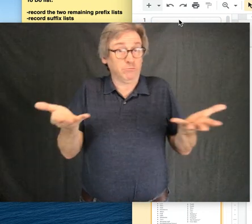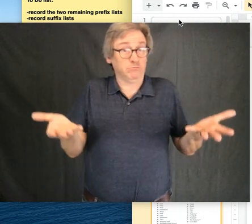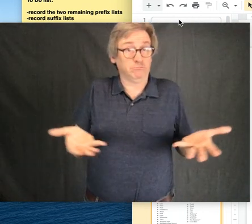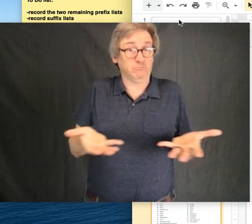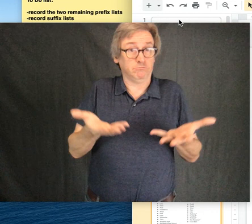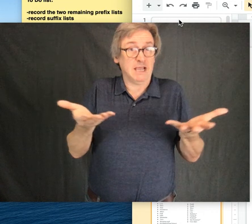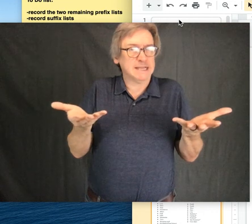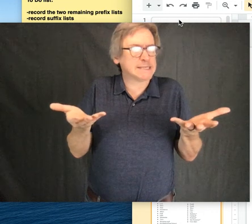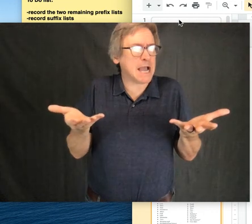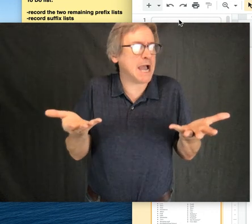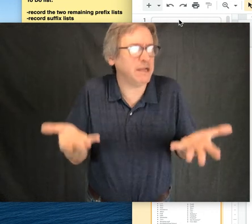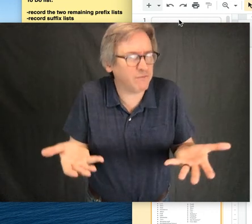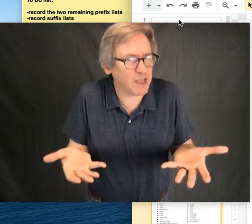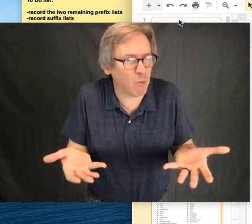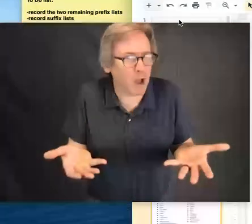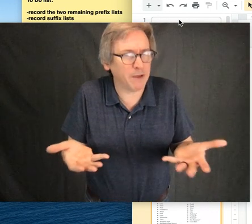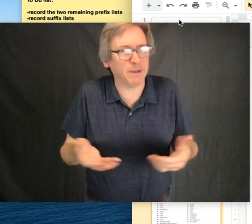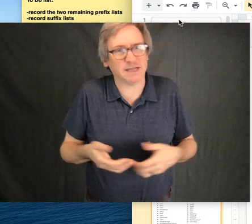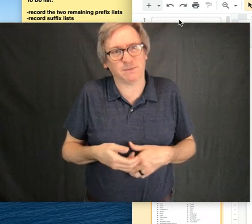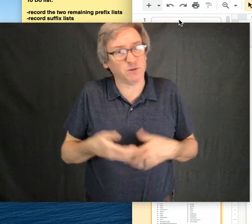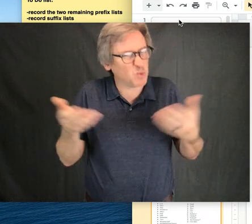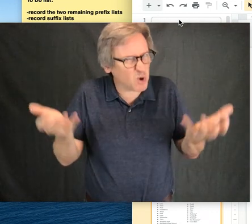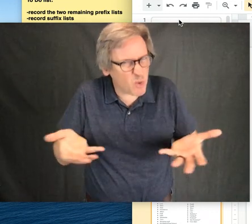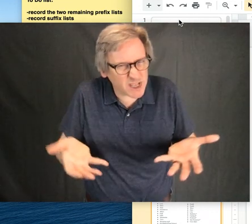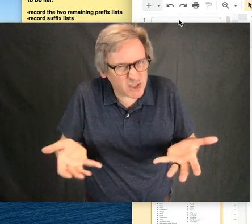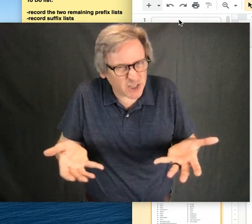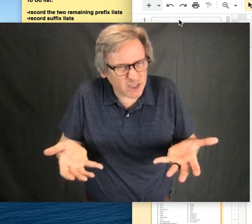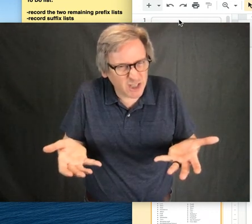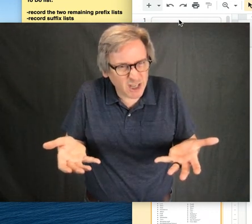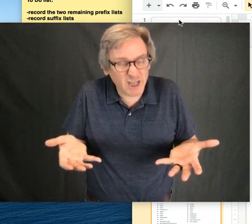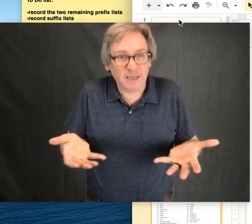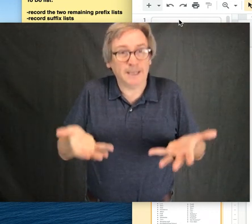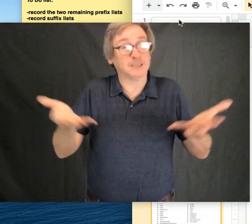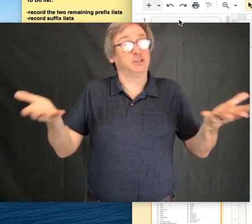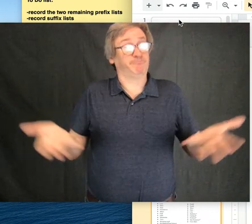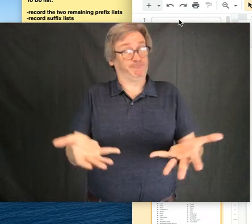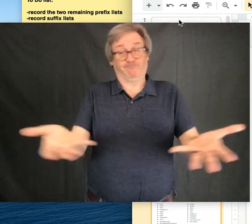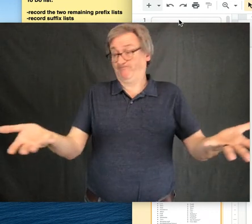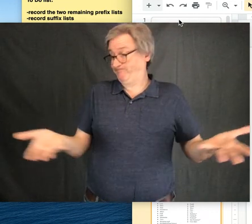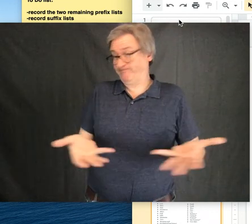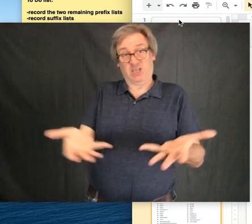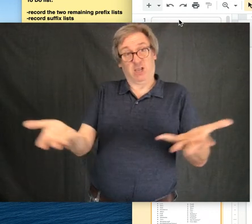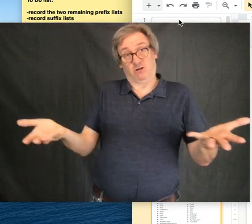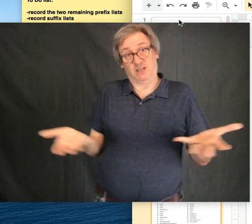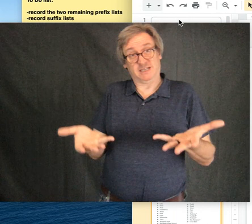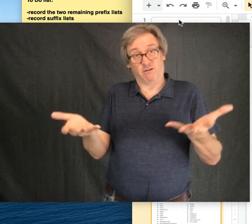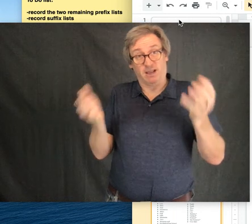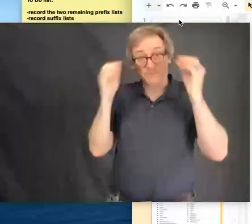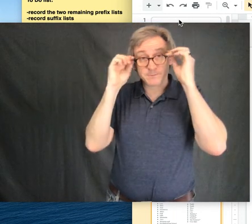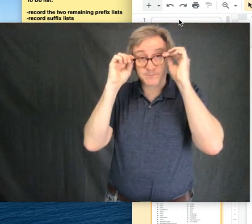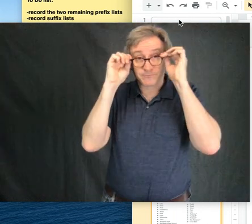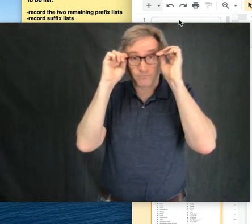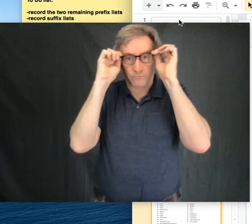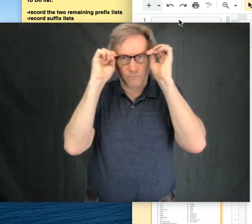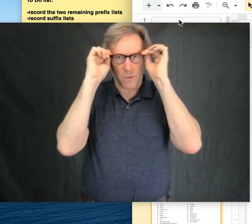Here. It's kind of like what, but as opposed to a question, it's here, this